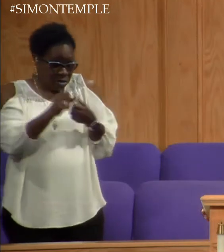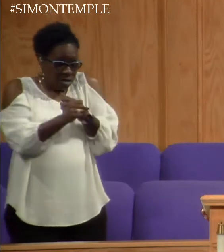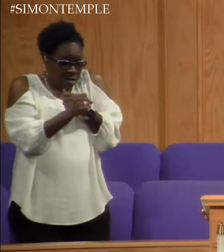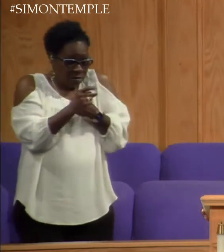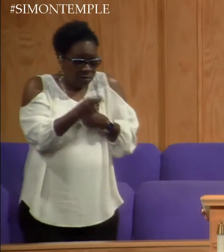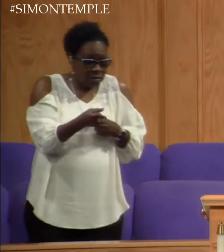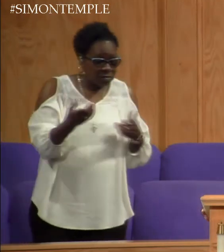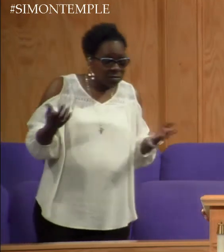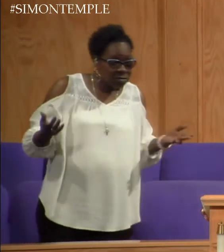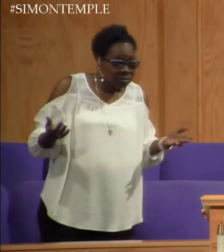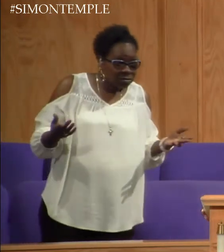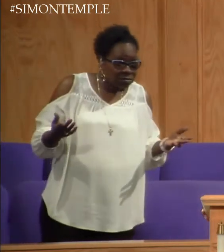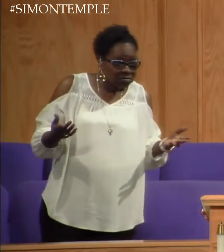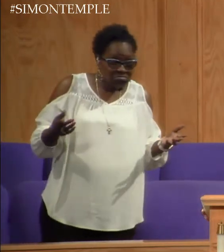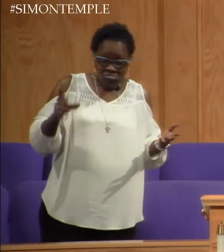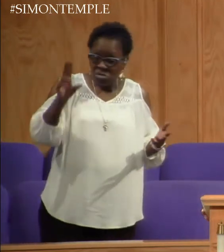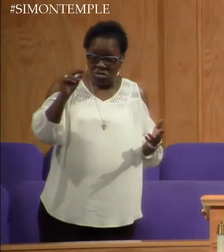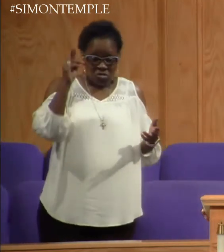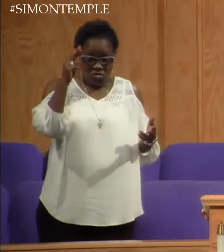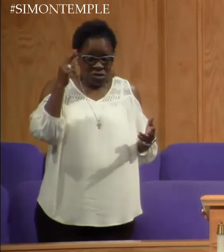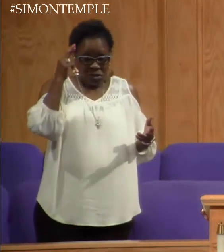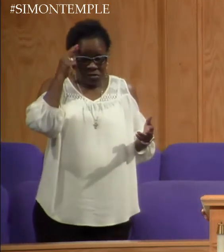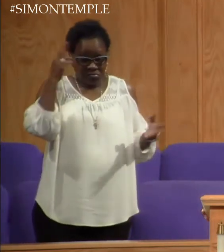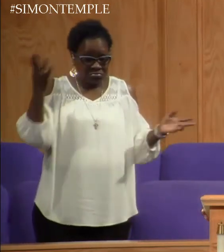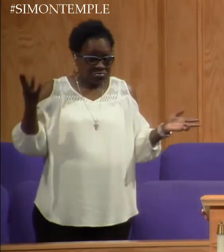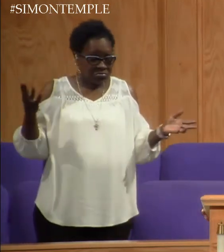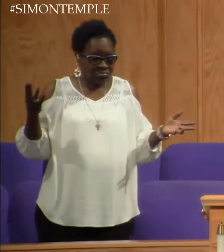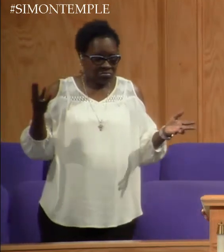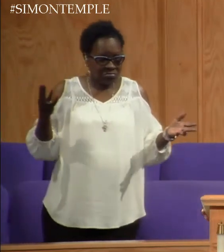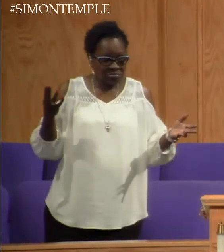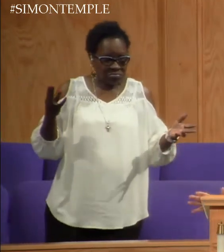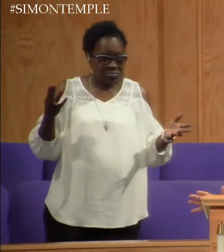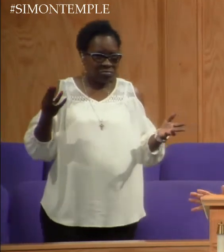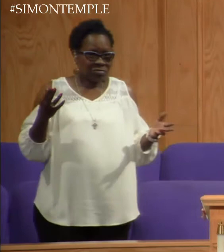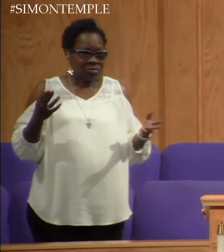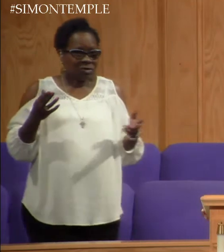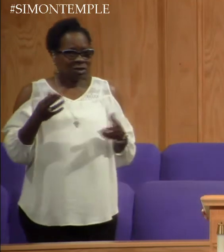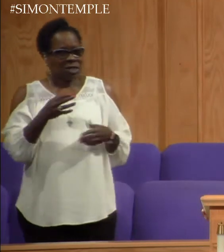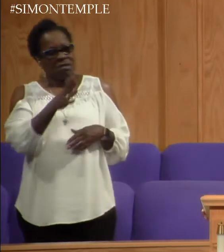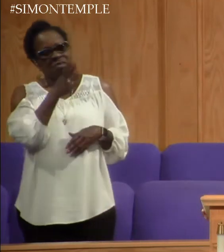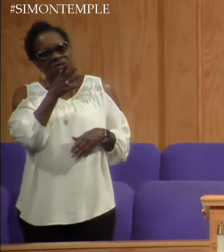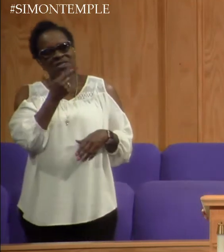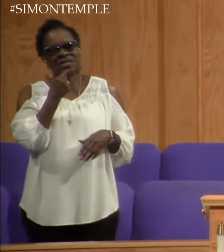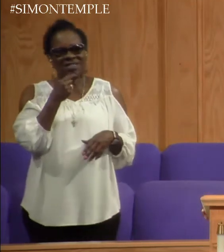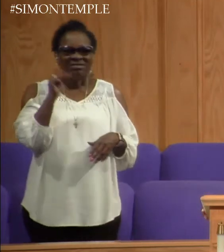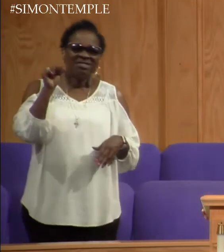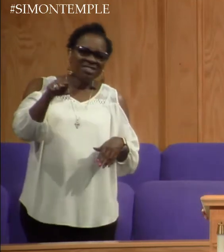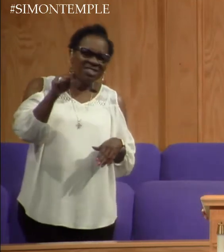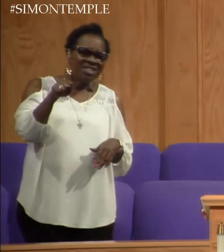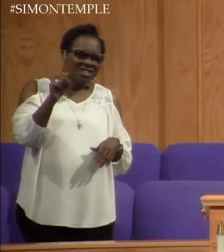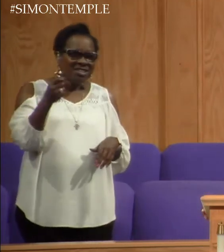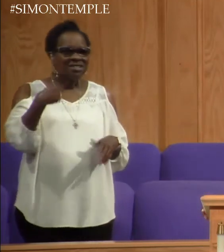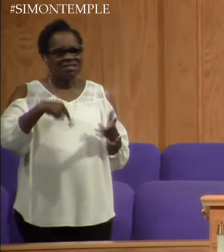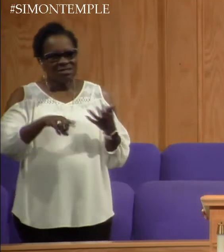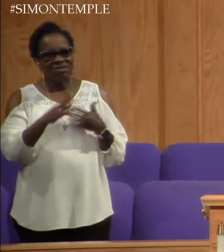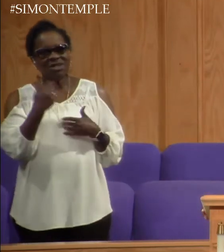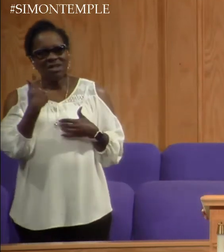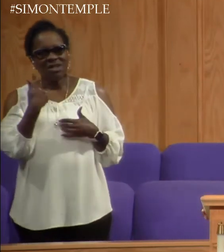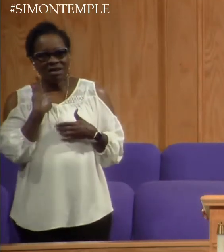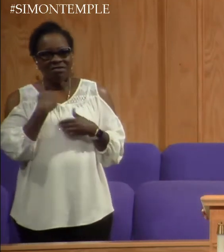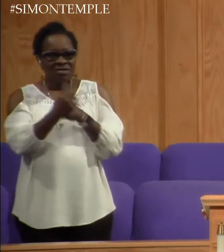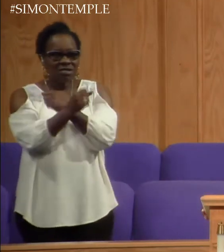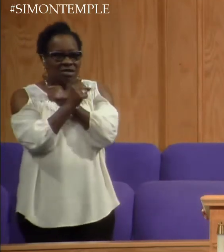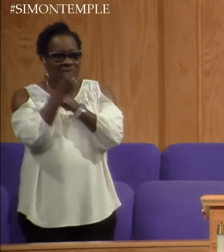Now, I know those of us that are mothers say, yes, we have unconditional love for our children,